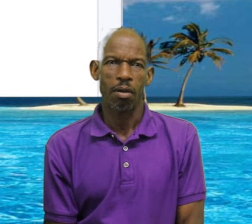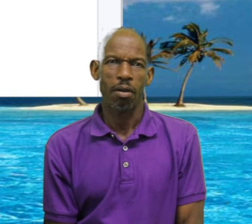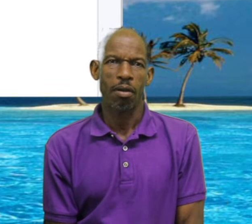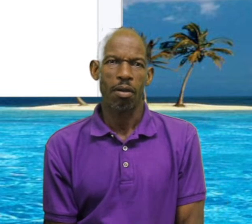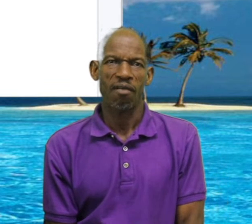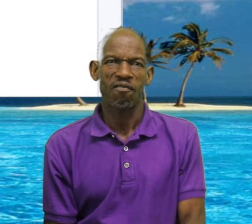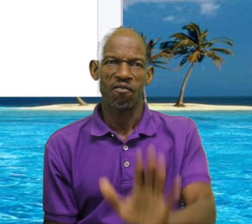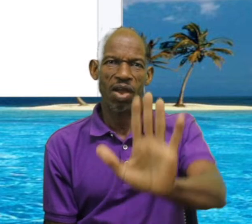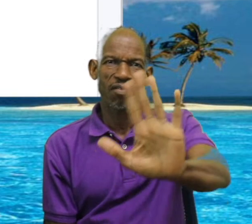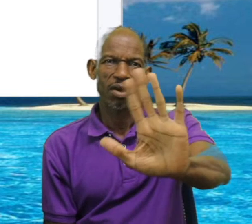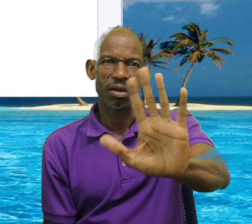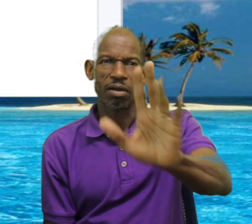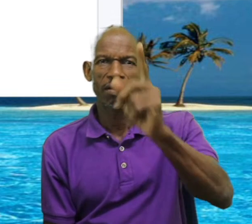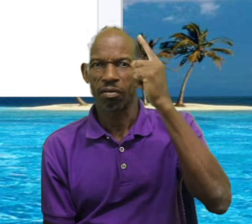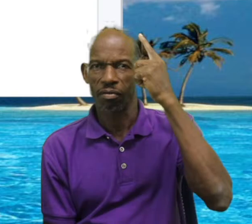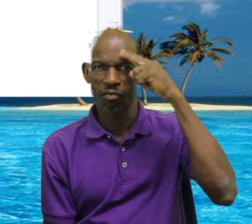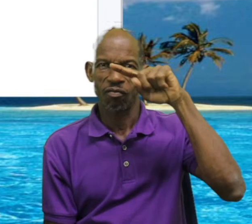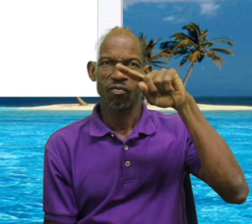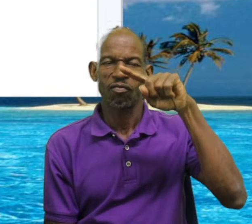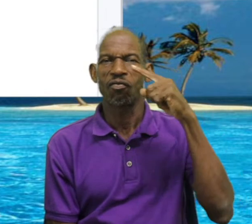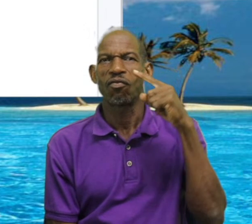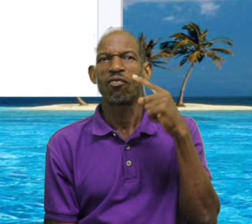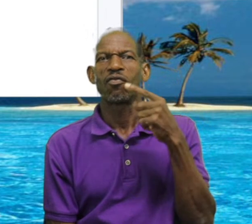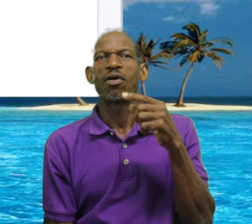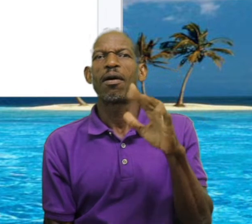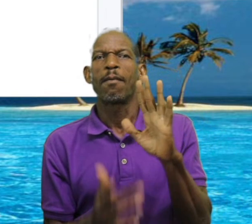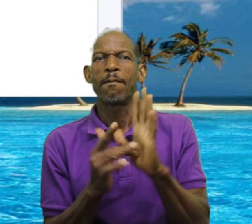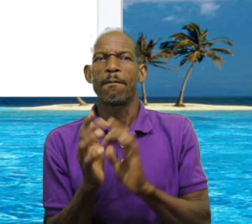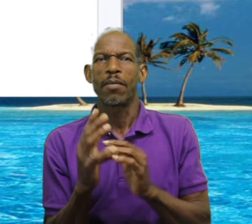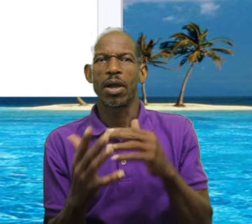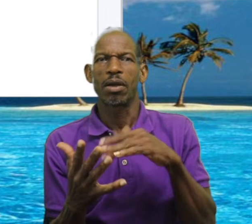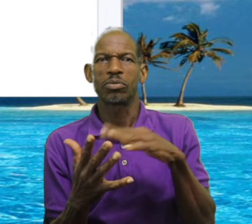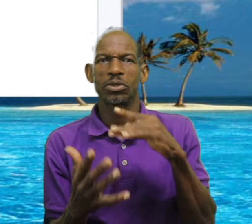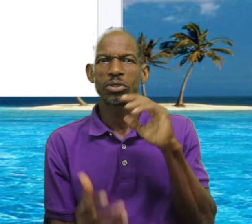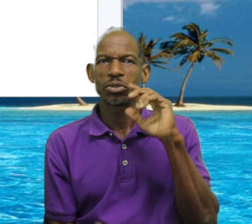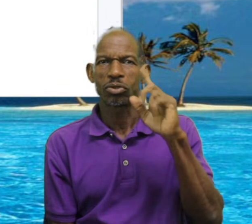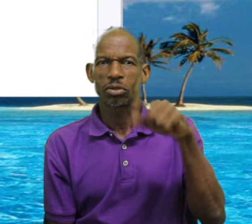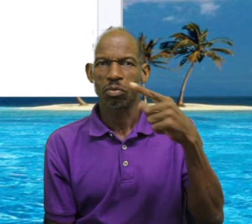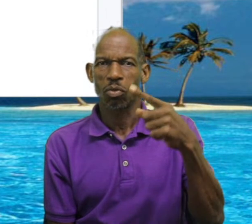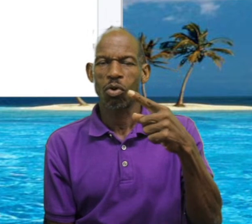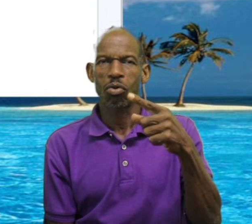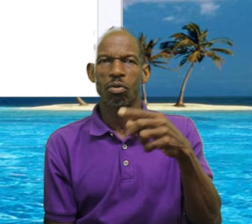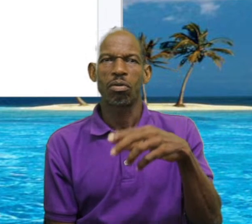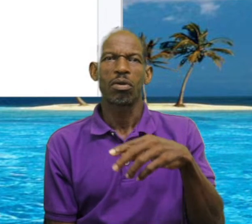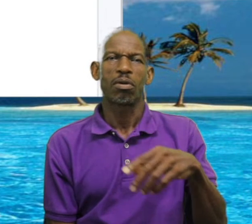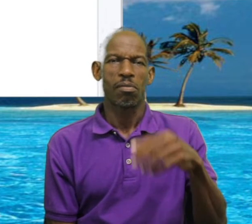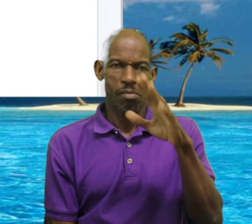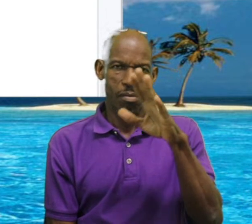pictures of your sentences for me on WhatsApp. Bye bye. Until.